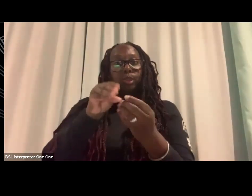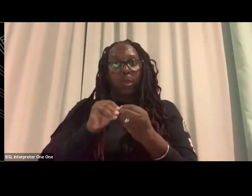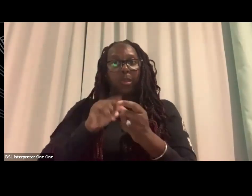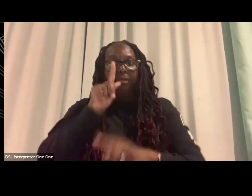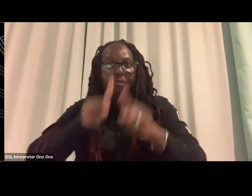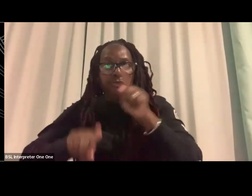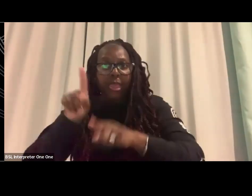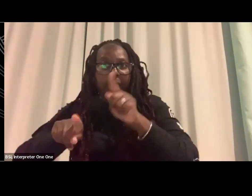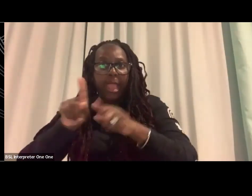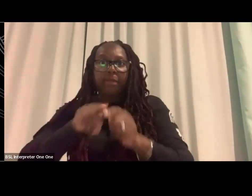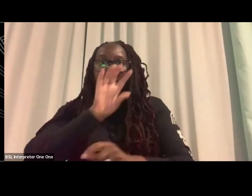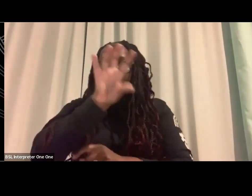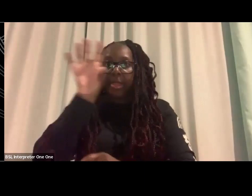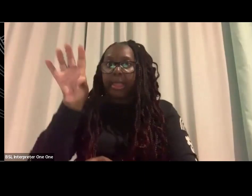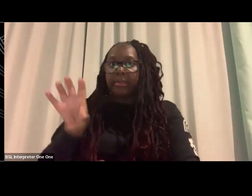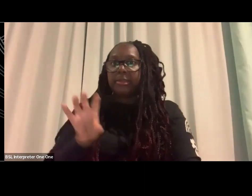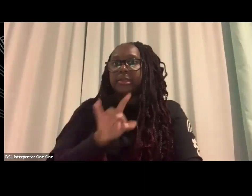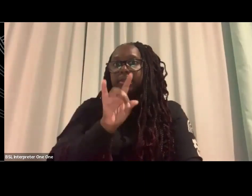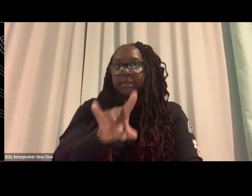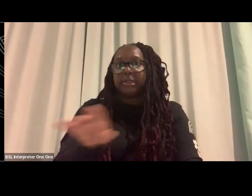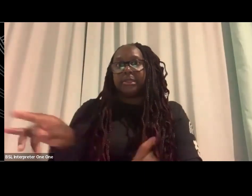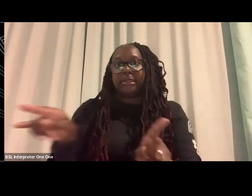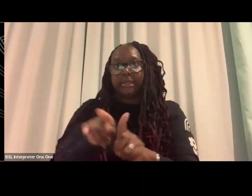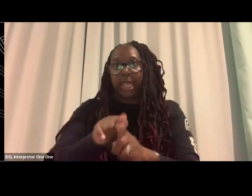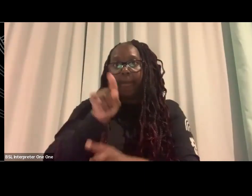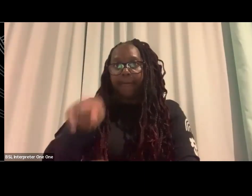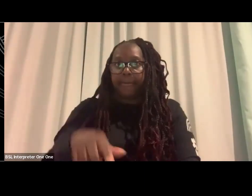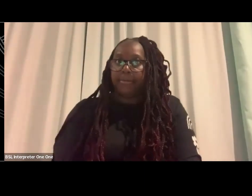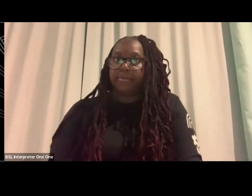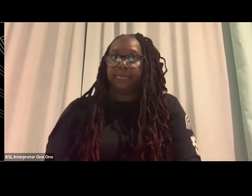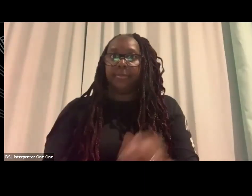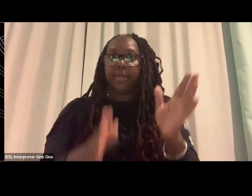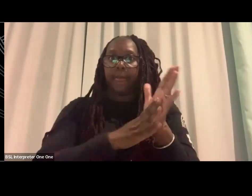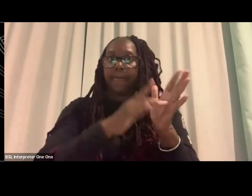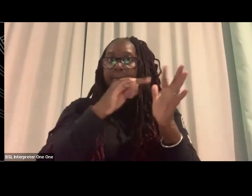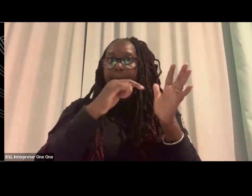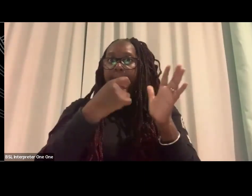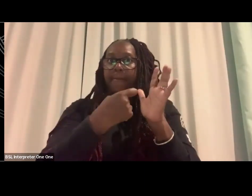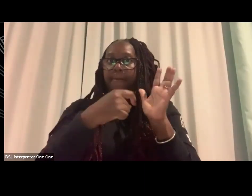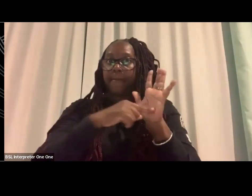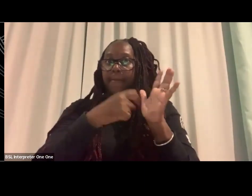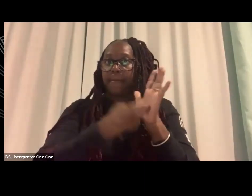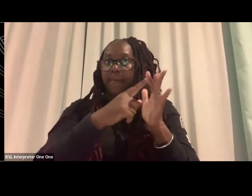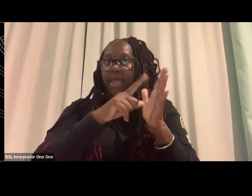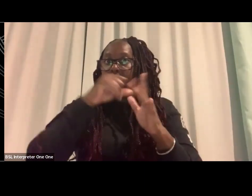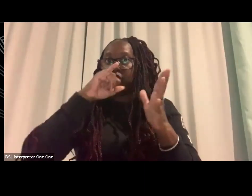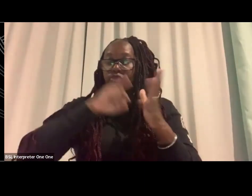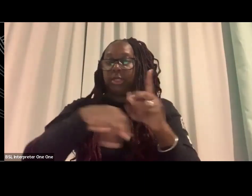places. Kind of got objective lists with metrics. Some places like Wales go a step